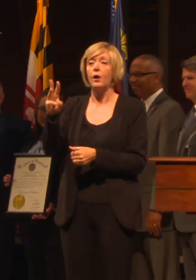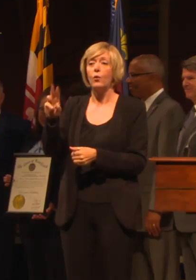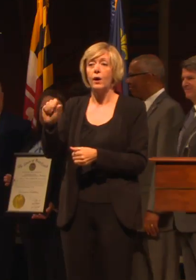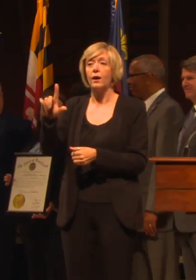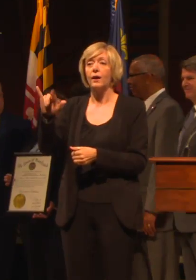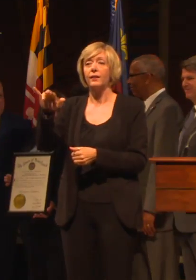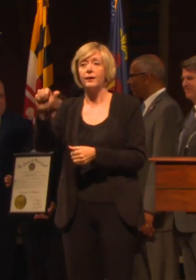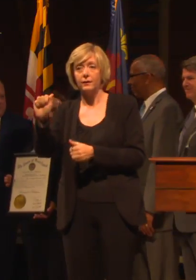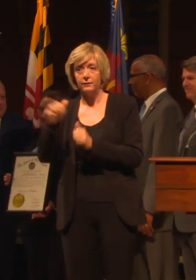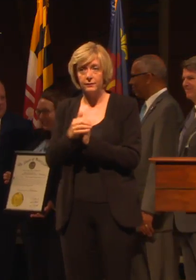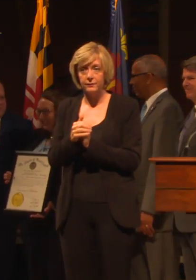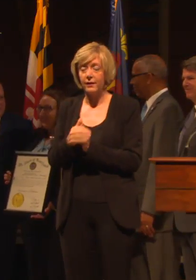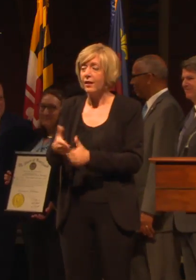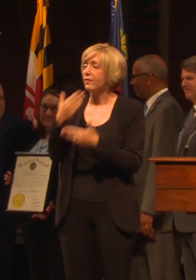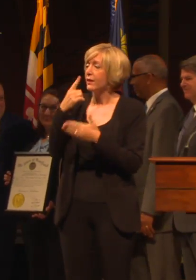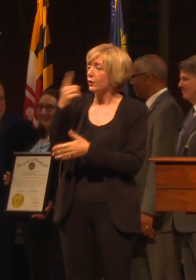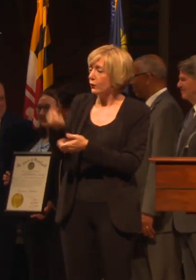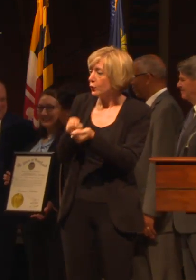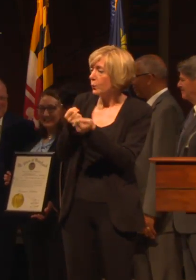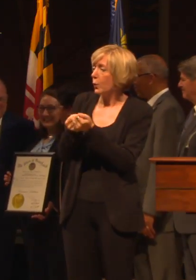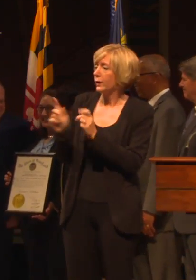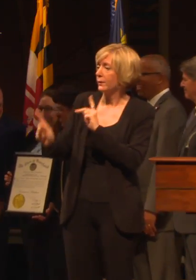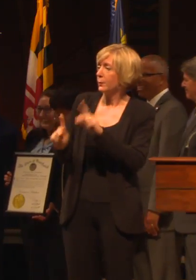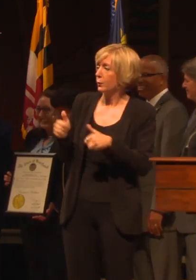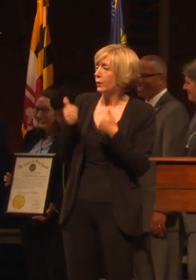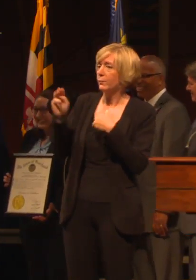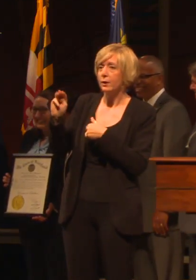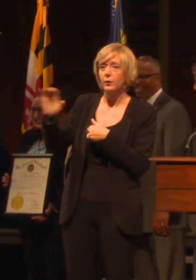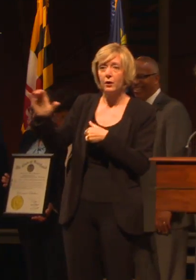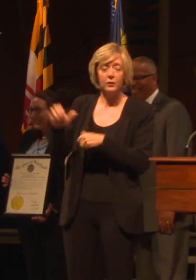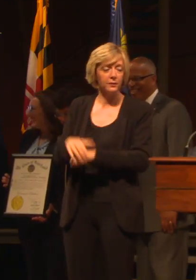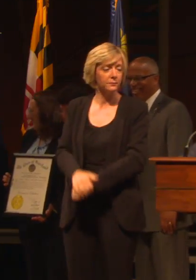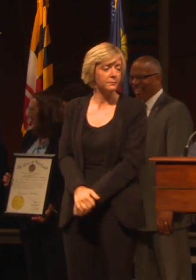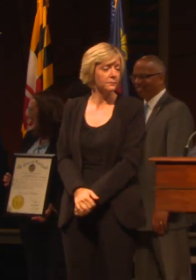you for helping the people of Montgomery County, Maryland.